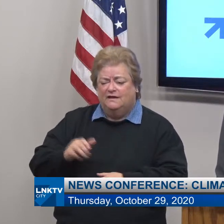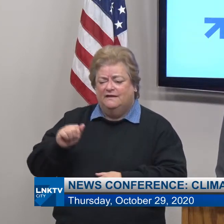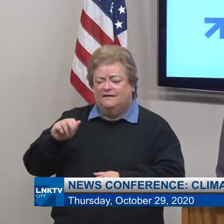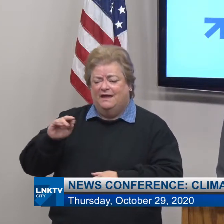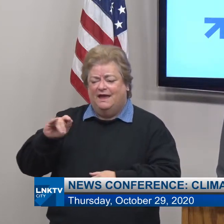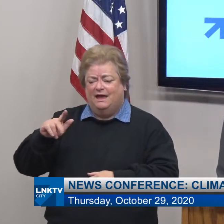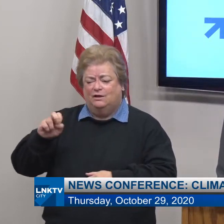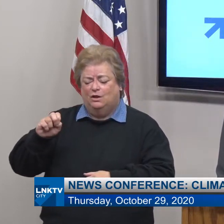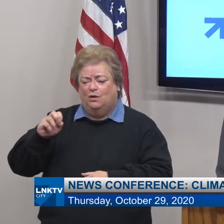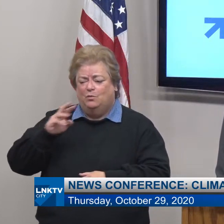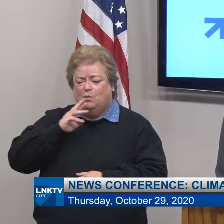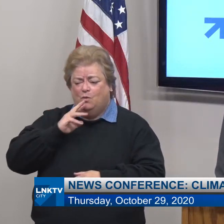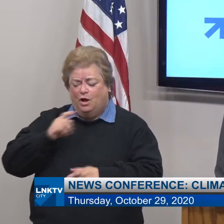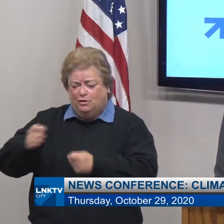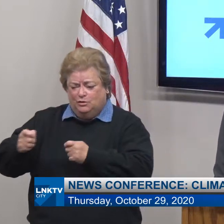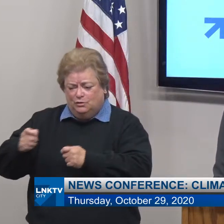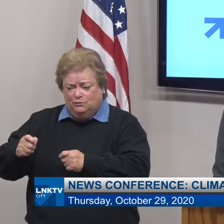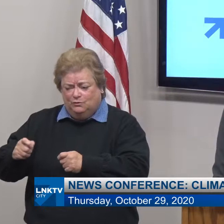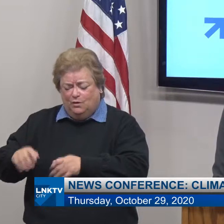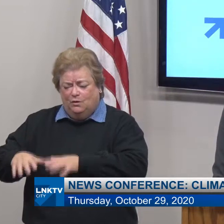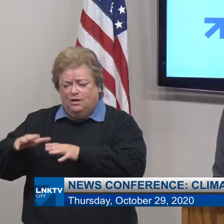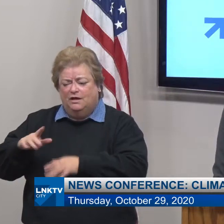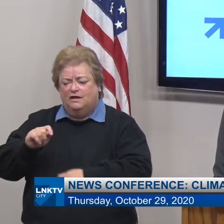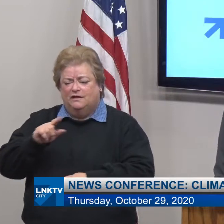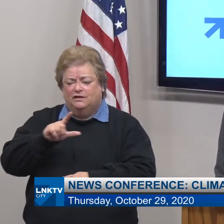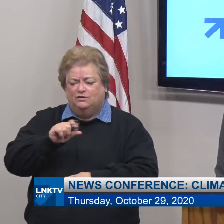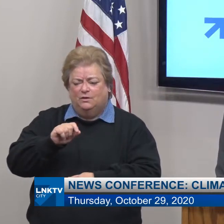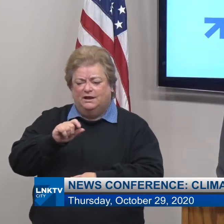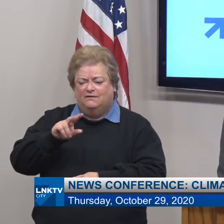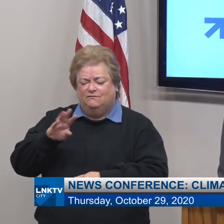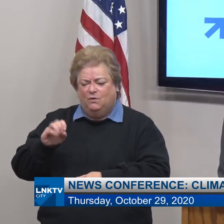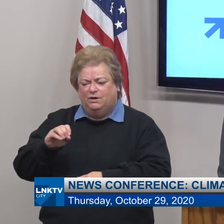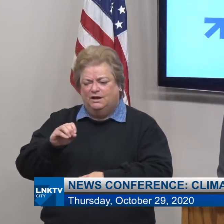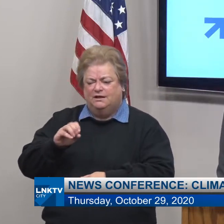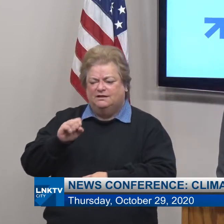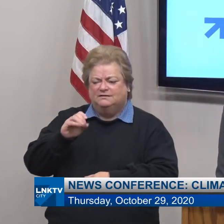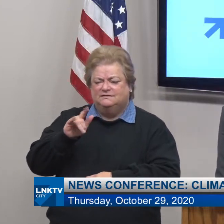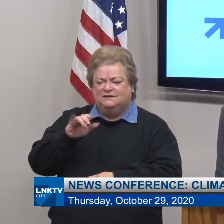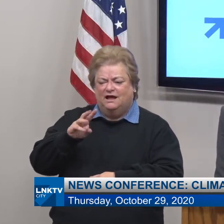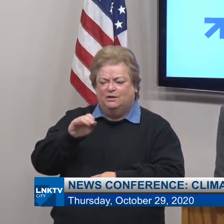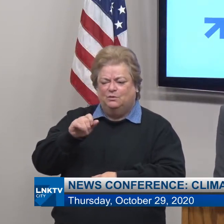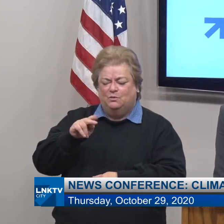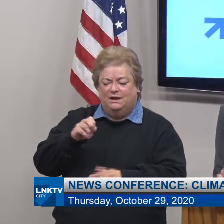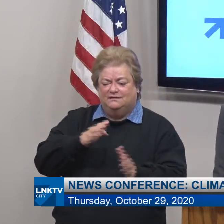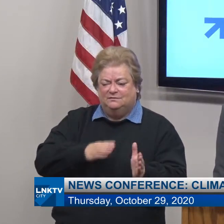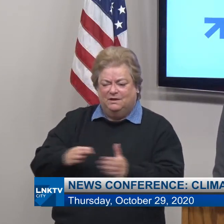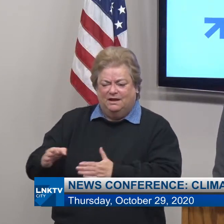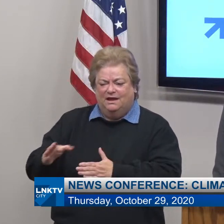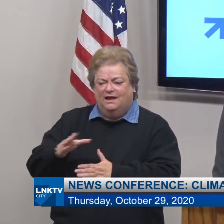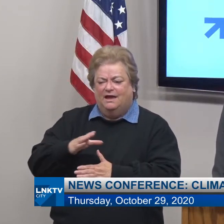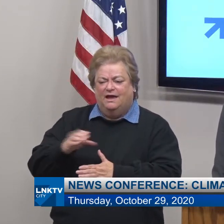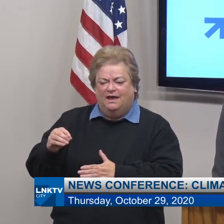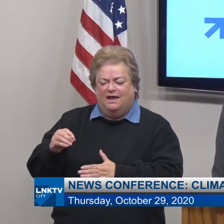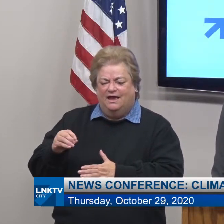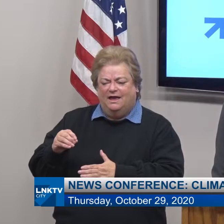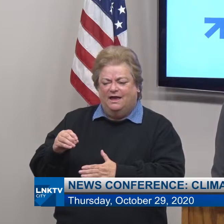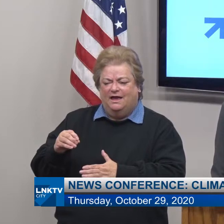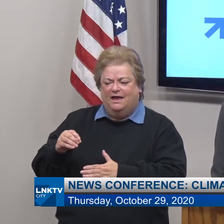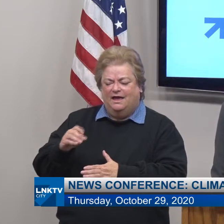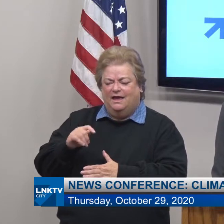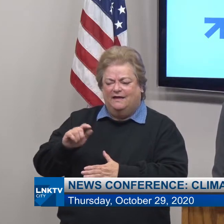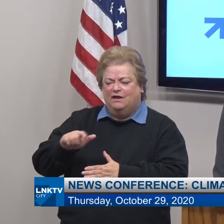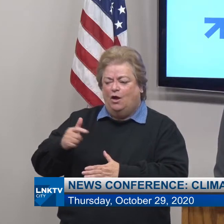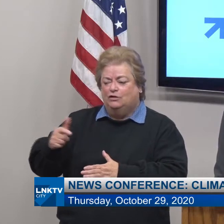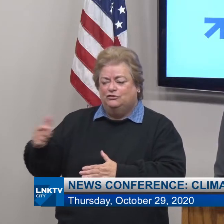Control and Community Revitalization Project, the 2040 Solid Waste Plan, and conversion of the StarTran fleet to